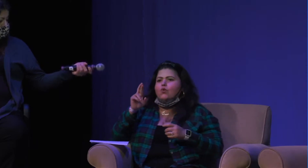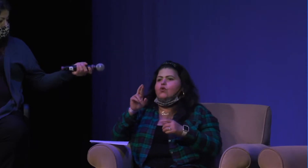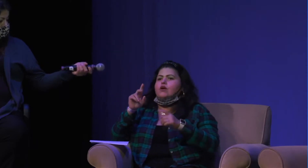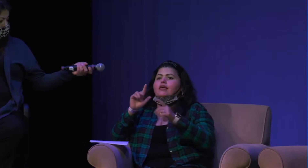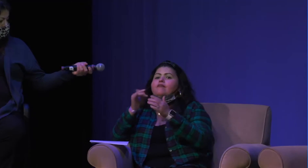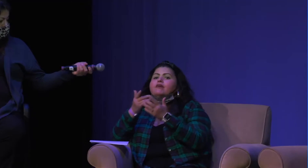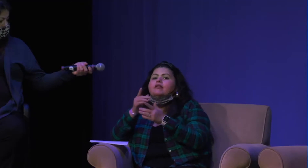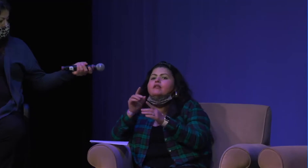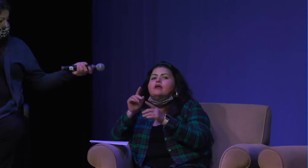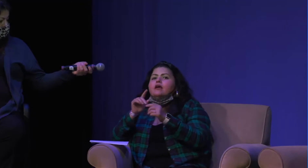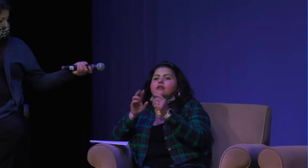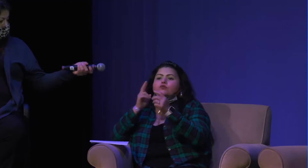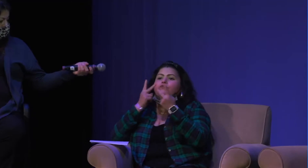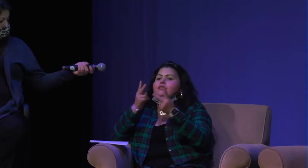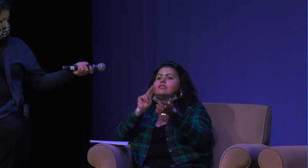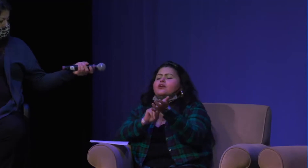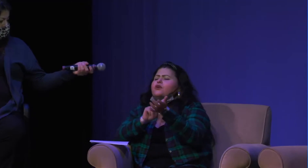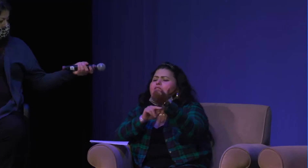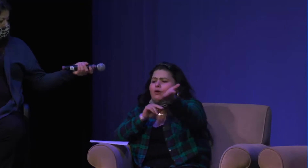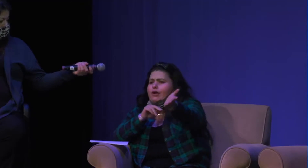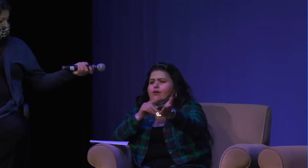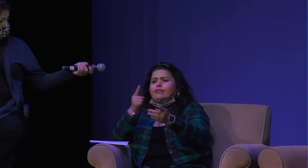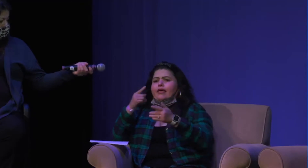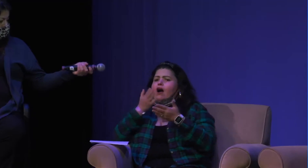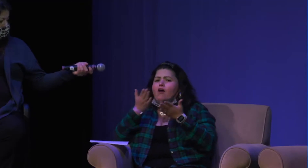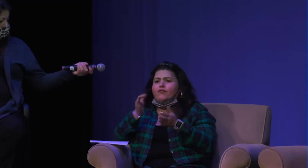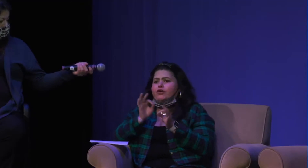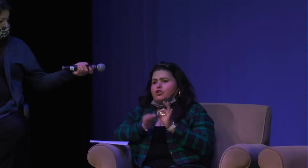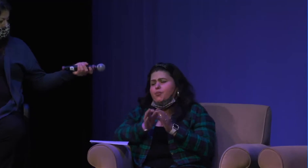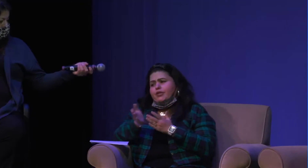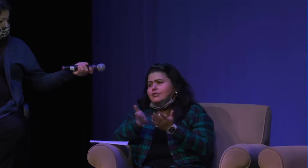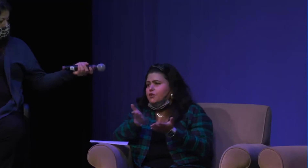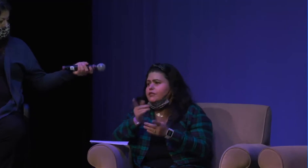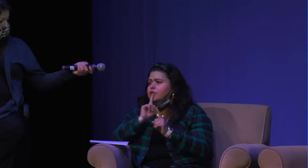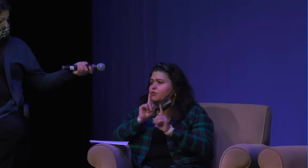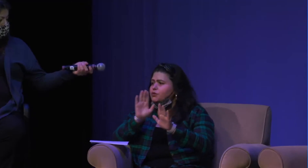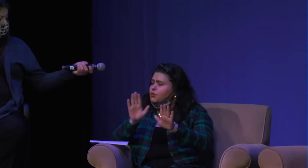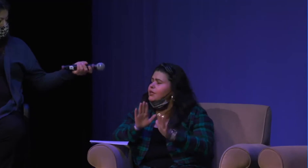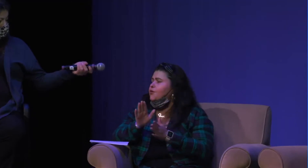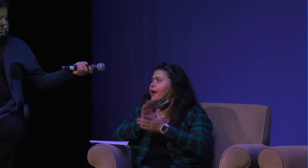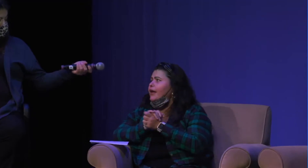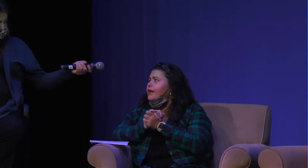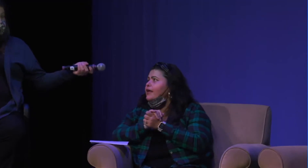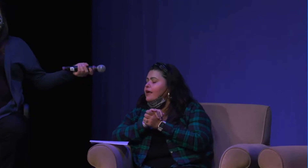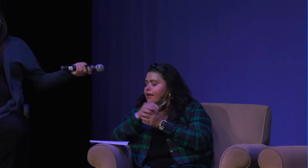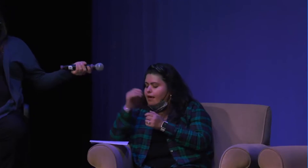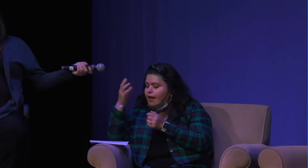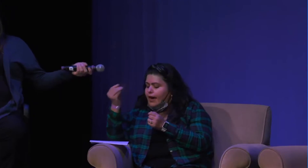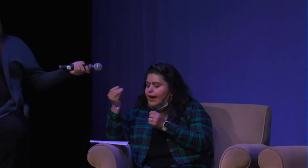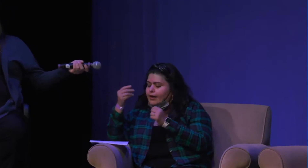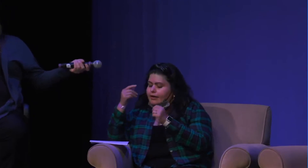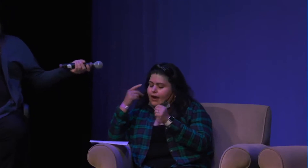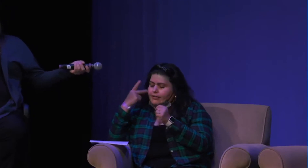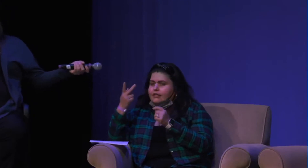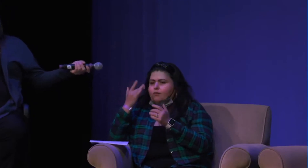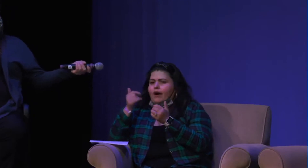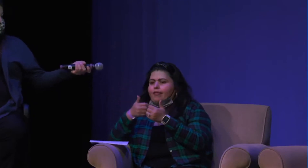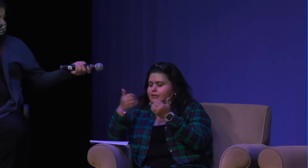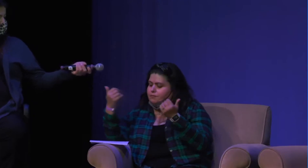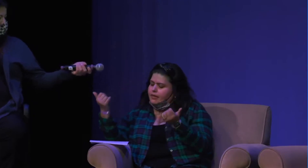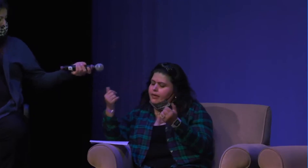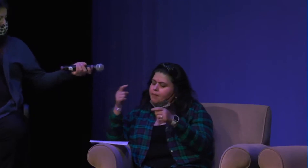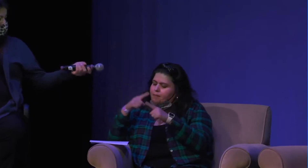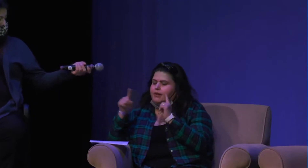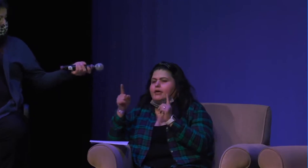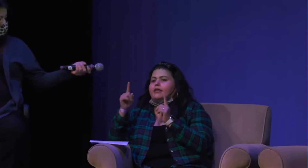classes, or even to visit the nurse out here. They offer interpreting service, so it's really great. And I see why